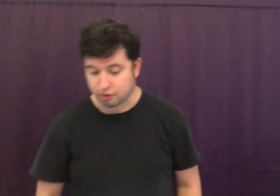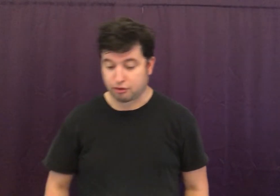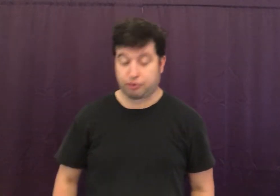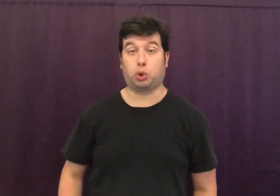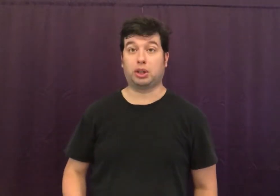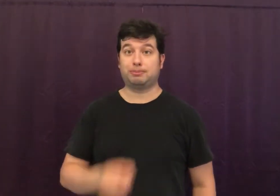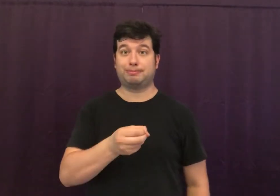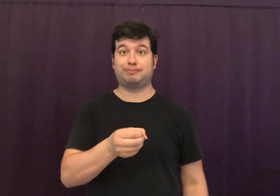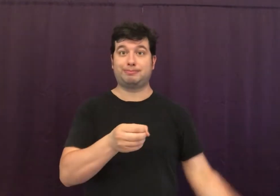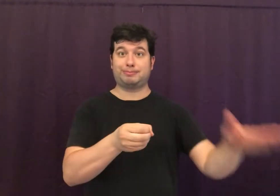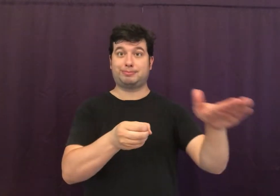Full.